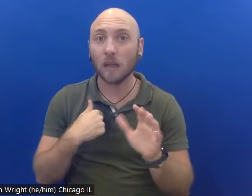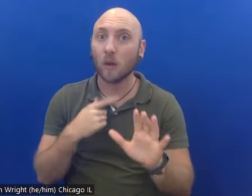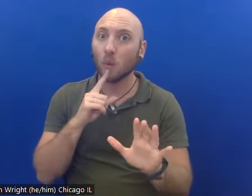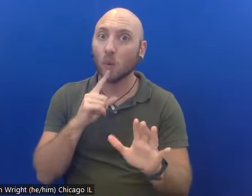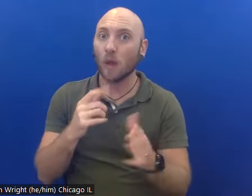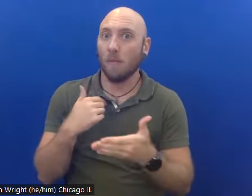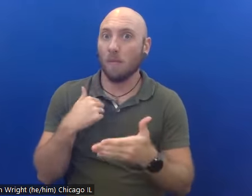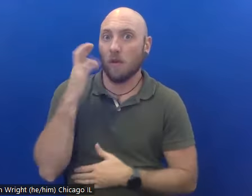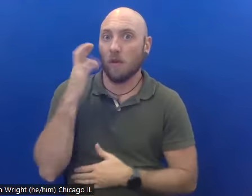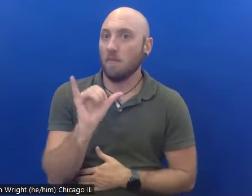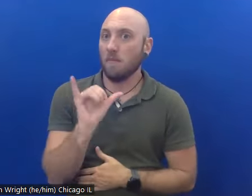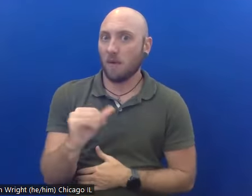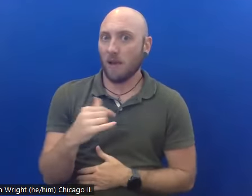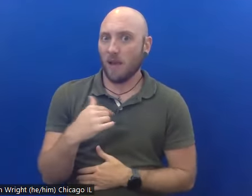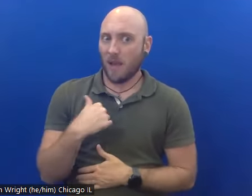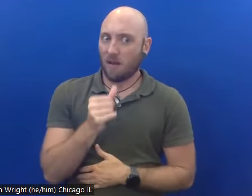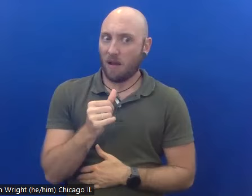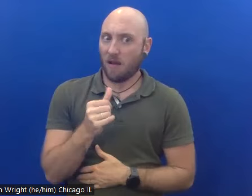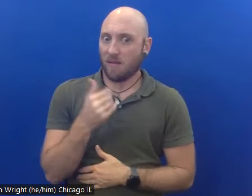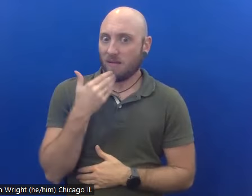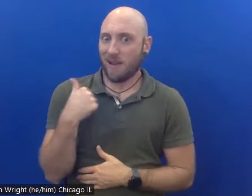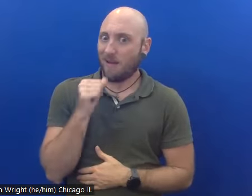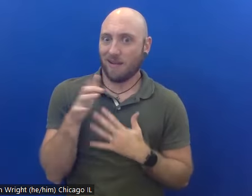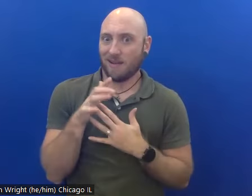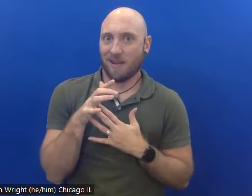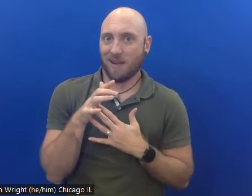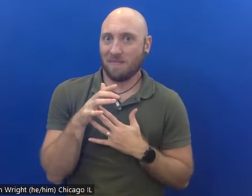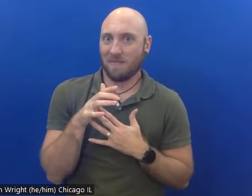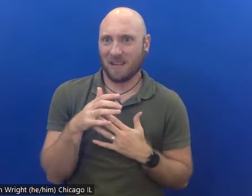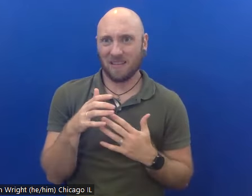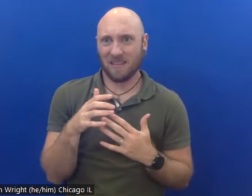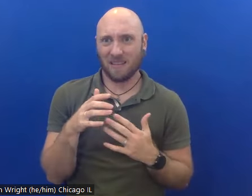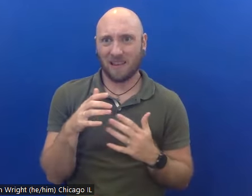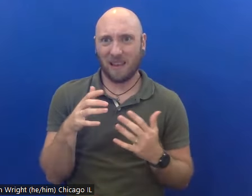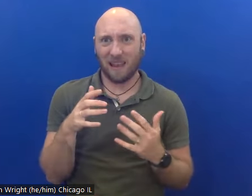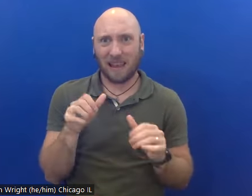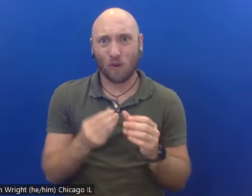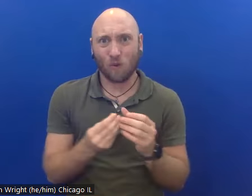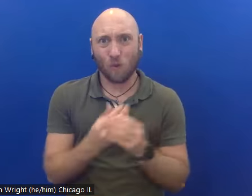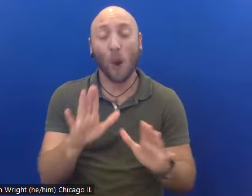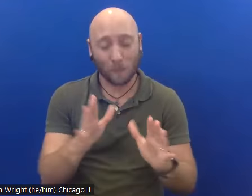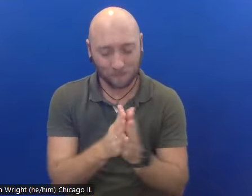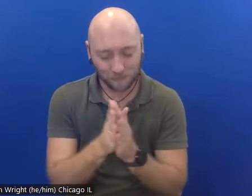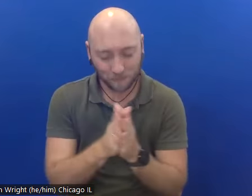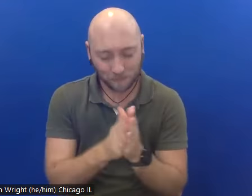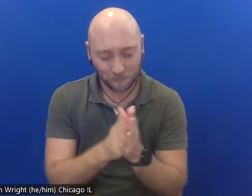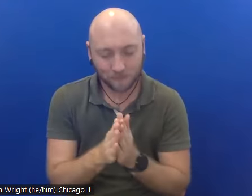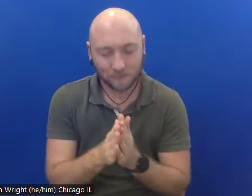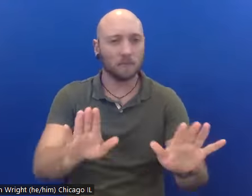not all that. I still have a lot of room left to grow. I do want to say real quick,